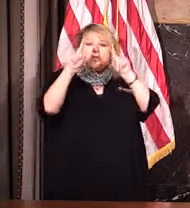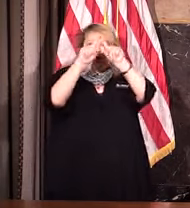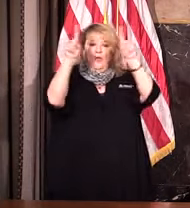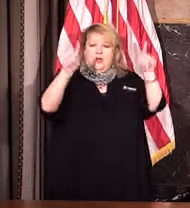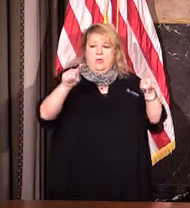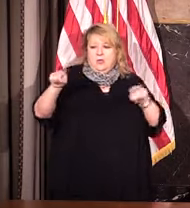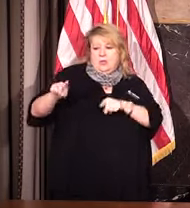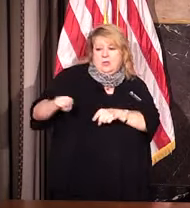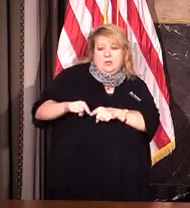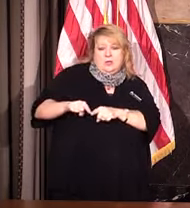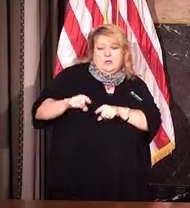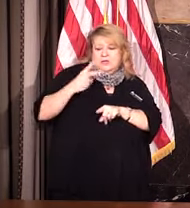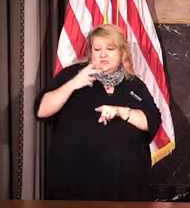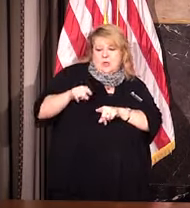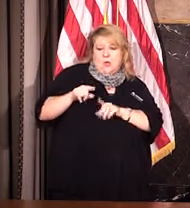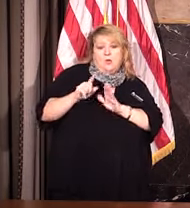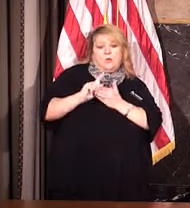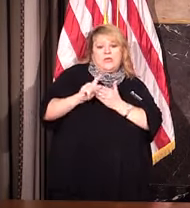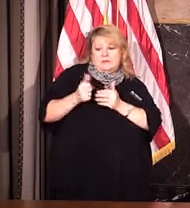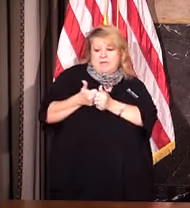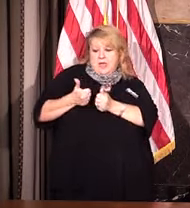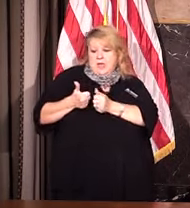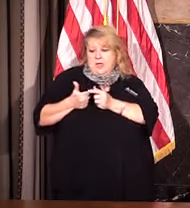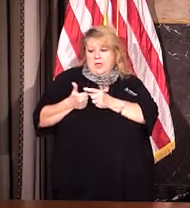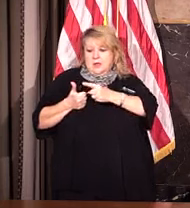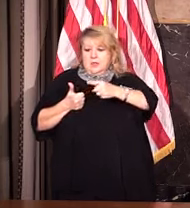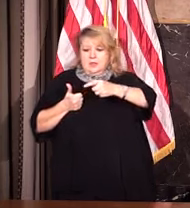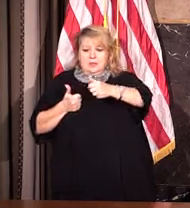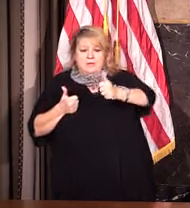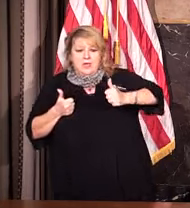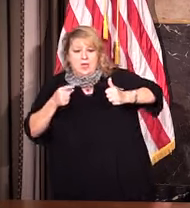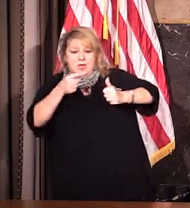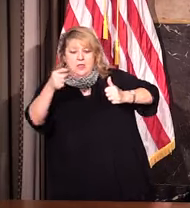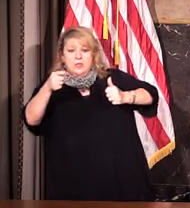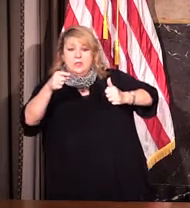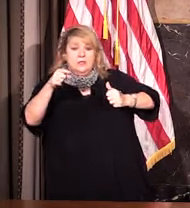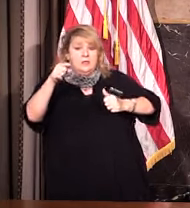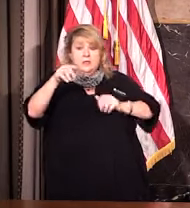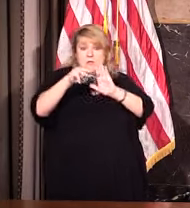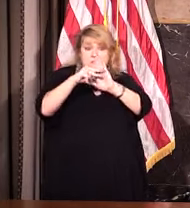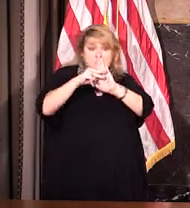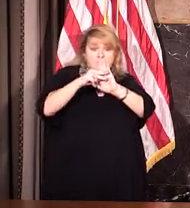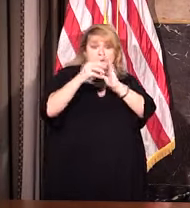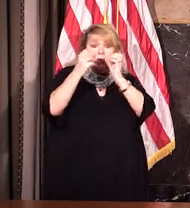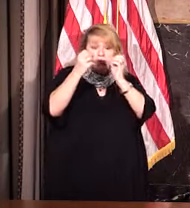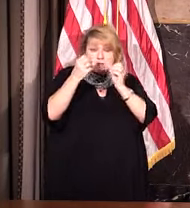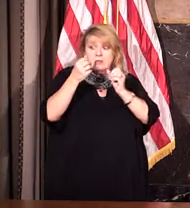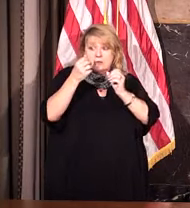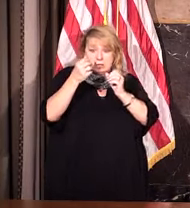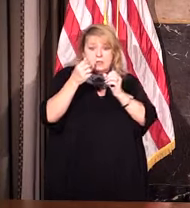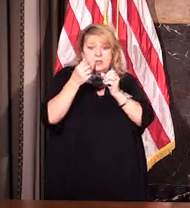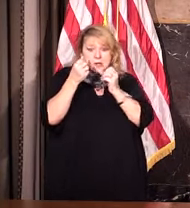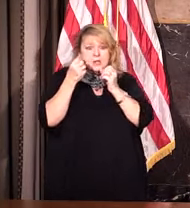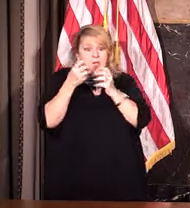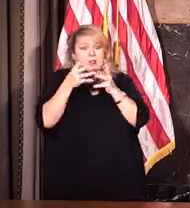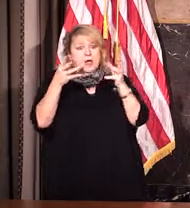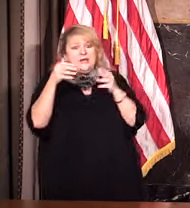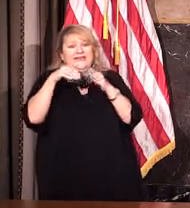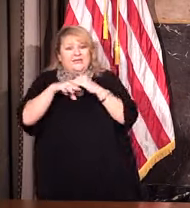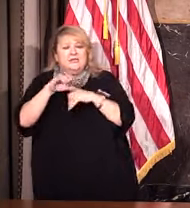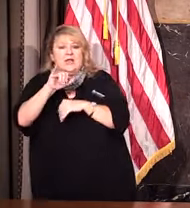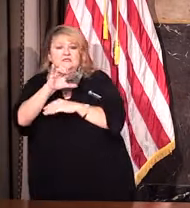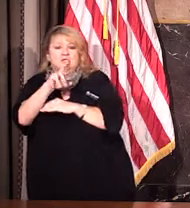weeks. Currently, if you look at Monroe, they have a significant basis of patients currently in the ICUs. I talked with my colleagues there at St.